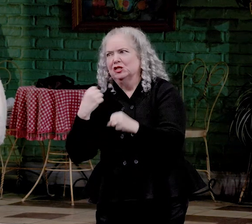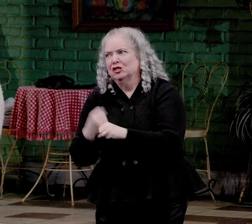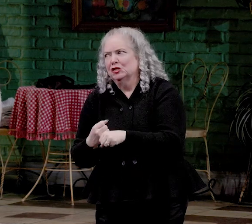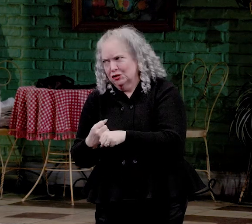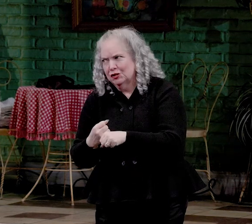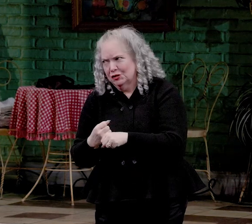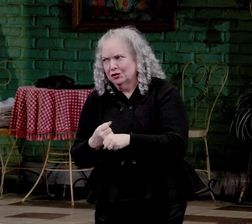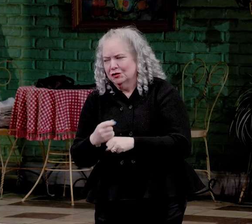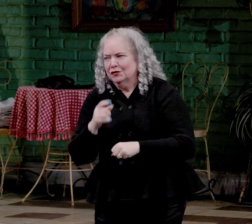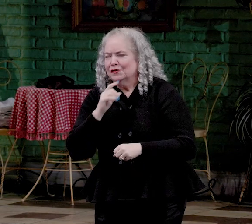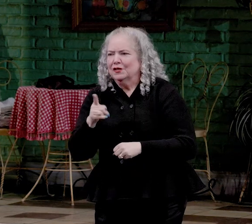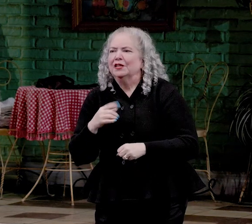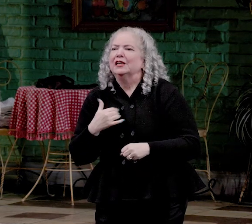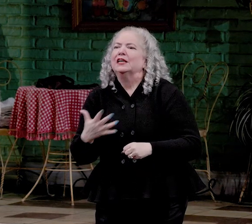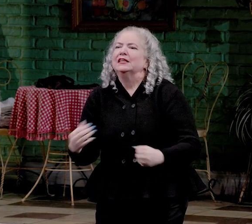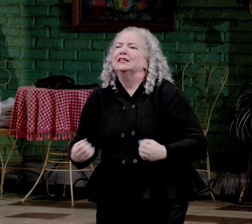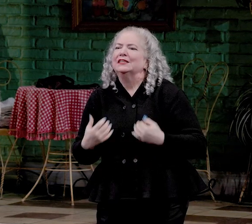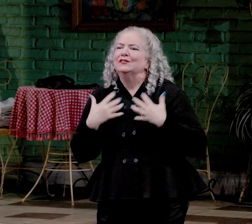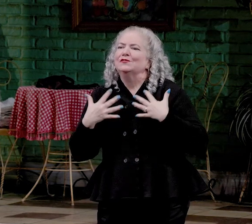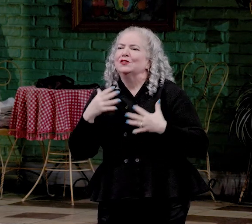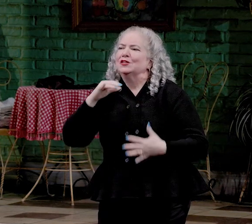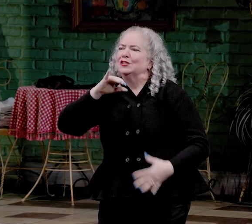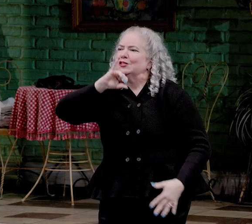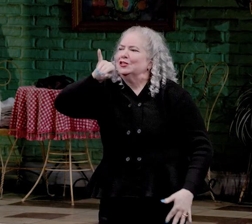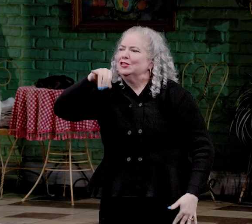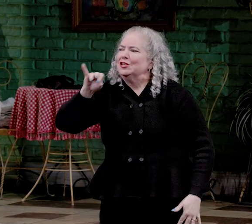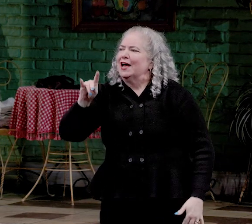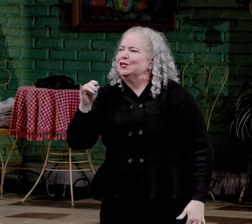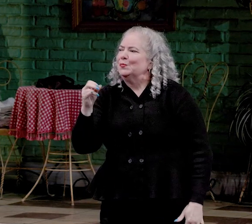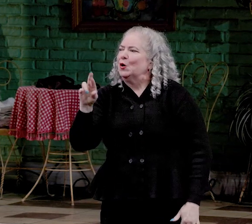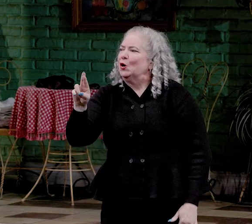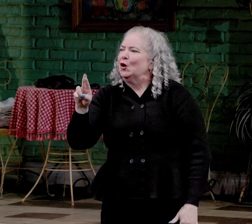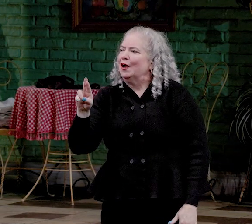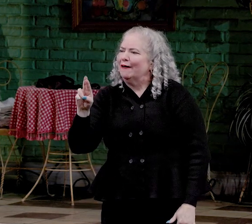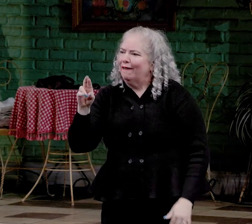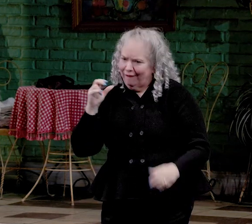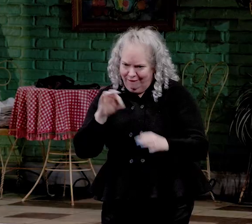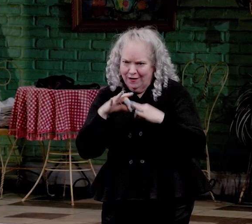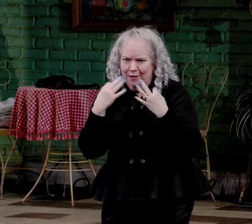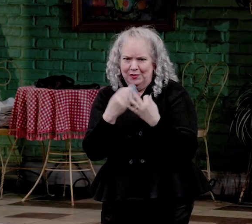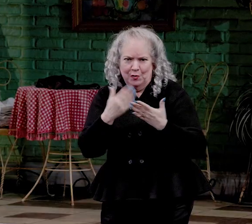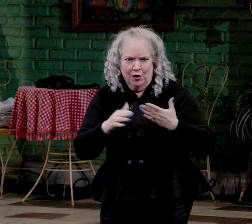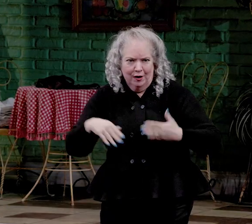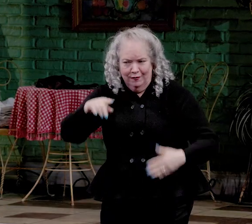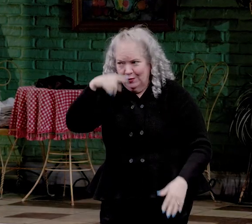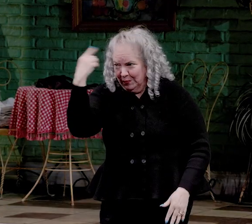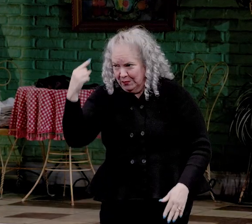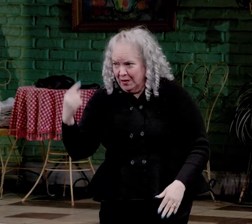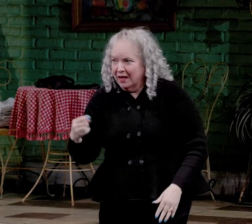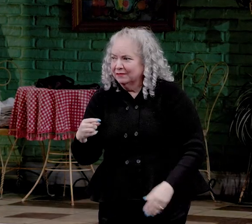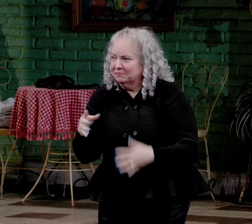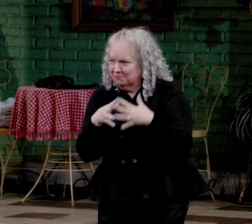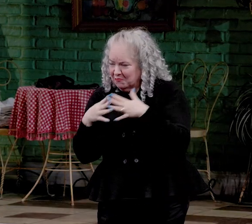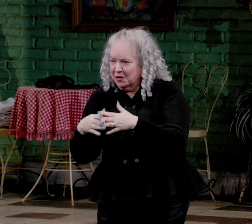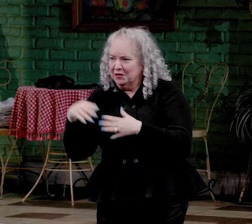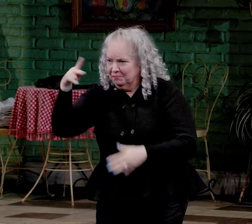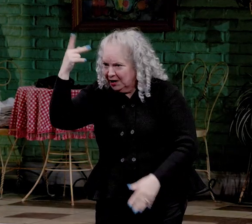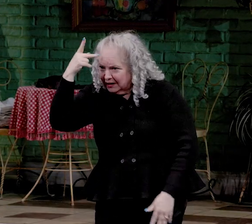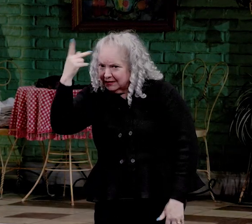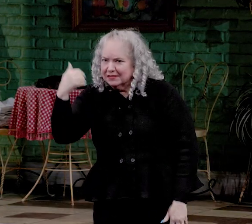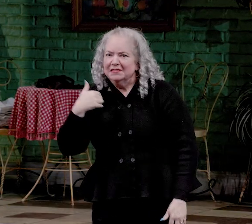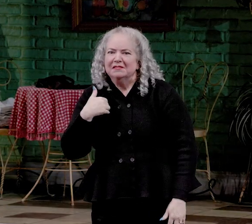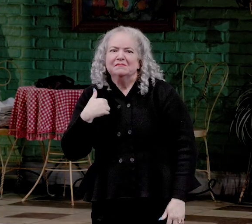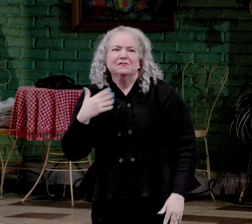the influential Jasper family of Chicago has been a pillar of Black American politics. Civil rights leaders, celebrity pastors,